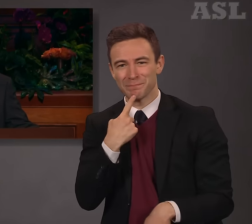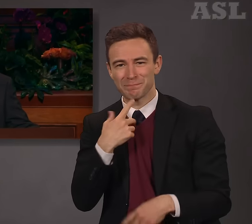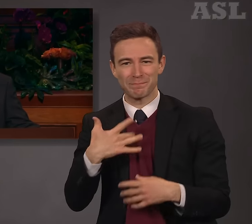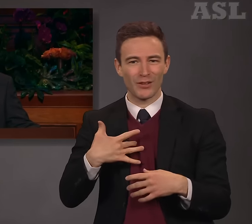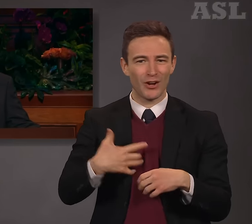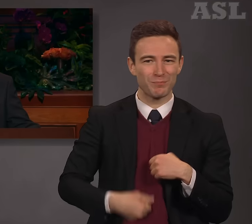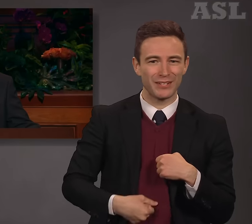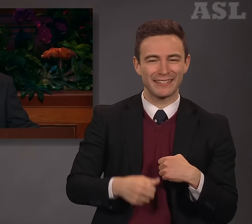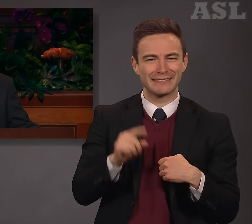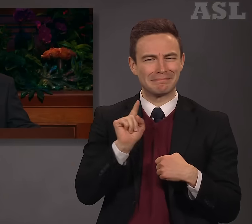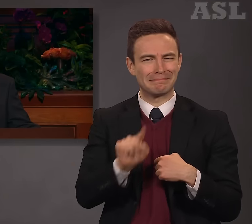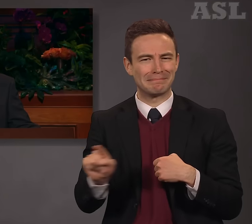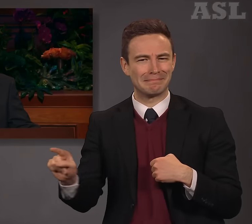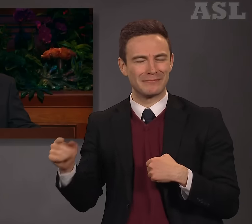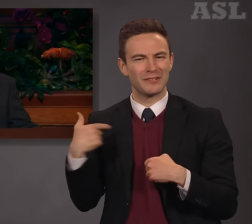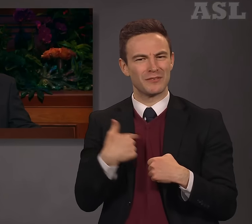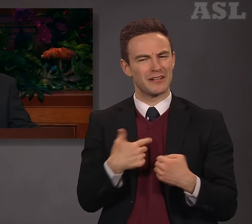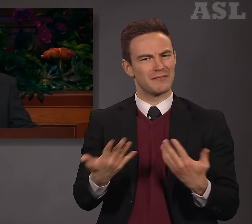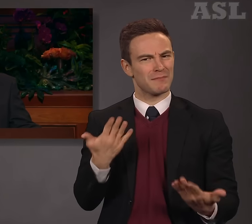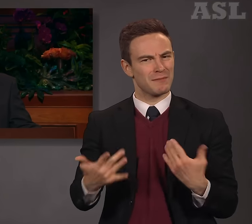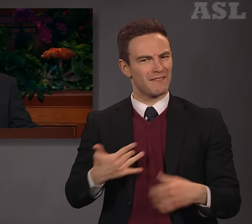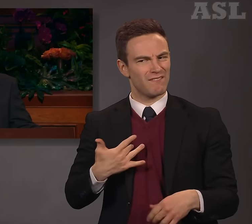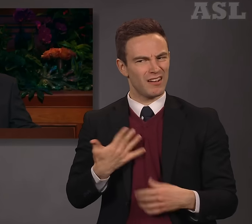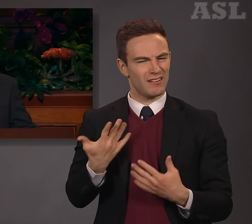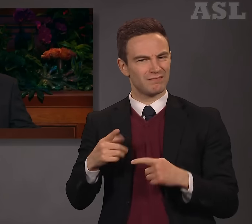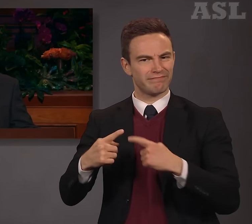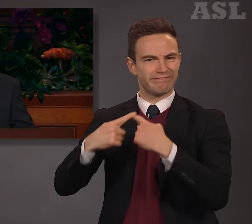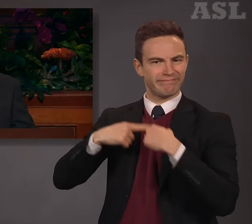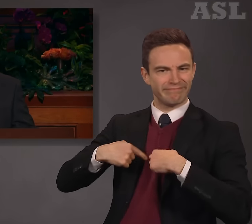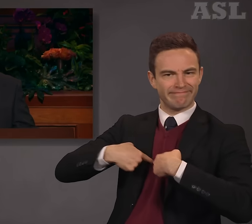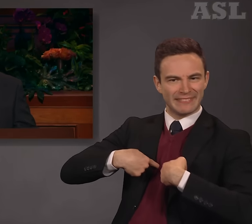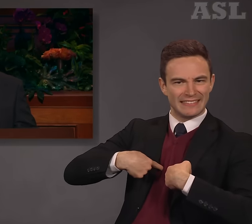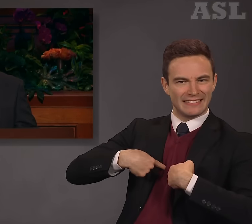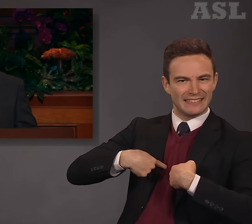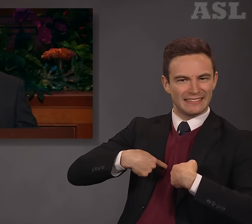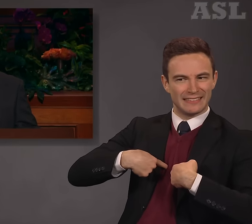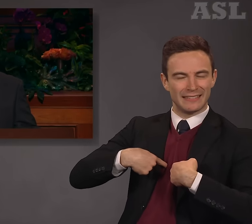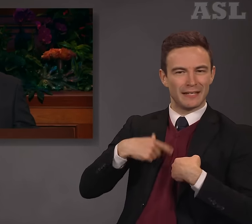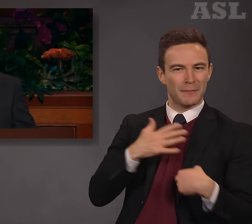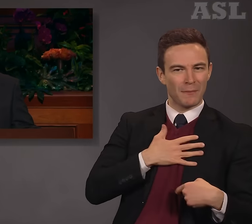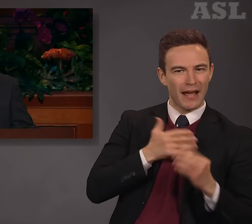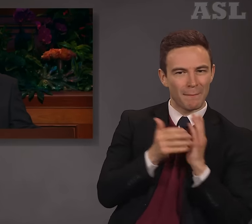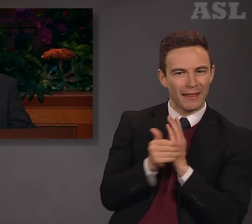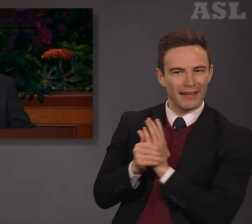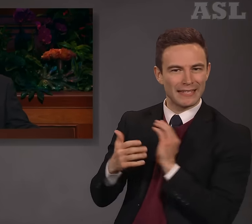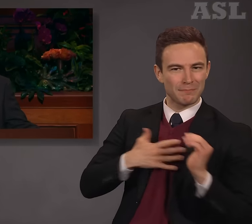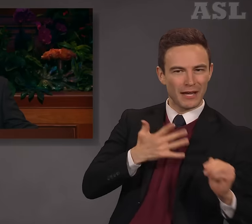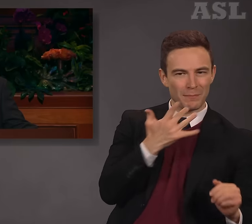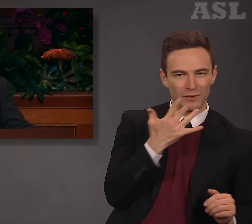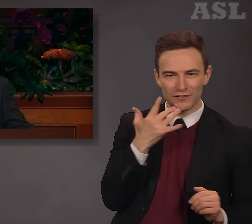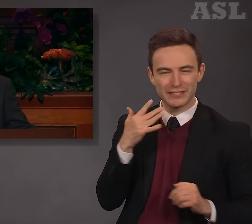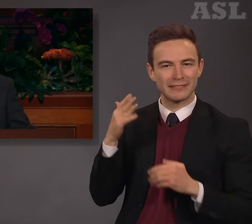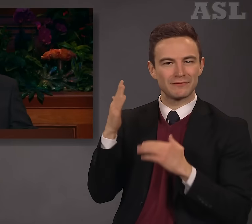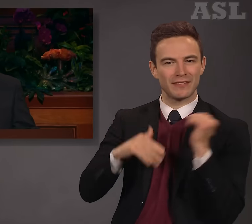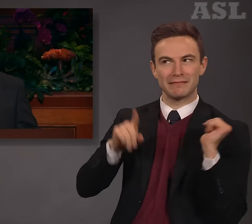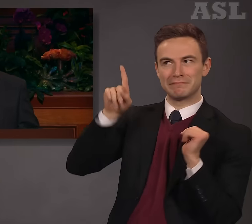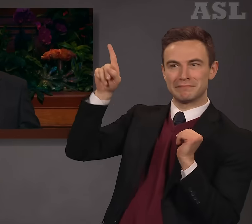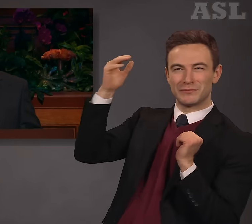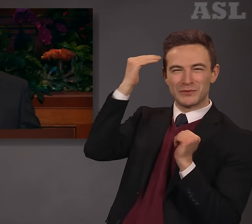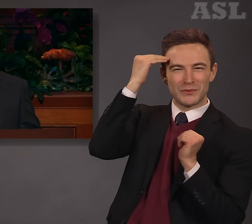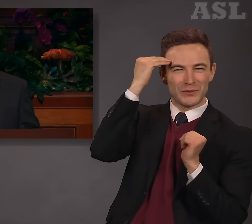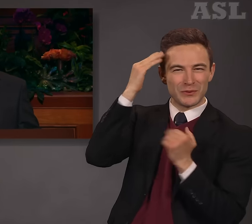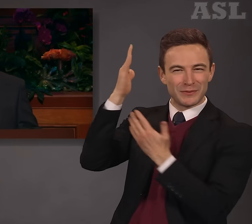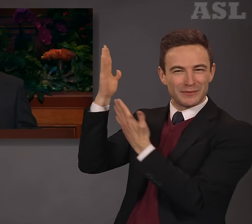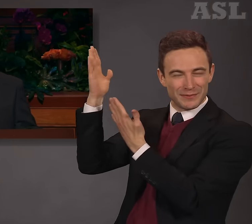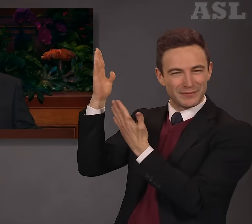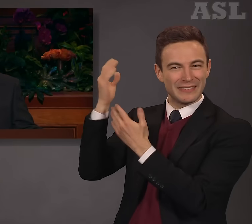heartbreak, we might feel inclined to rely more on personal abilities and preferences, as well as the knowledge and